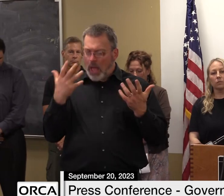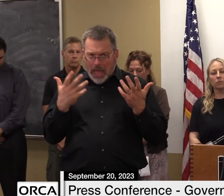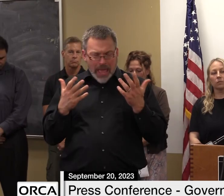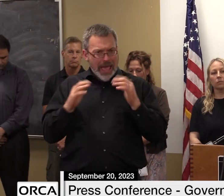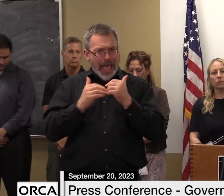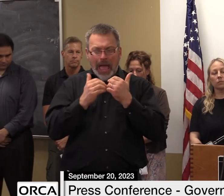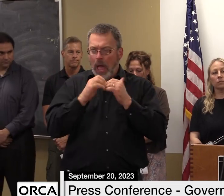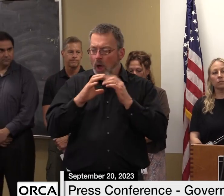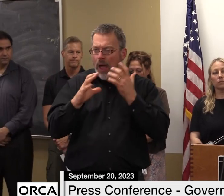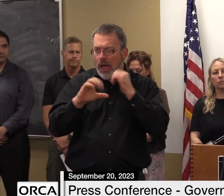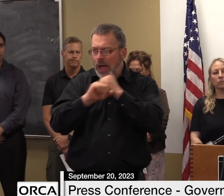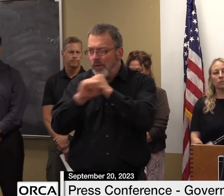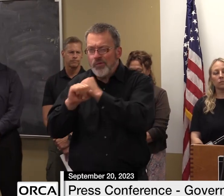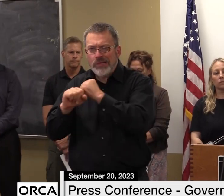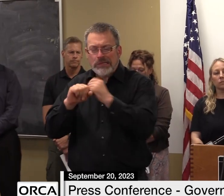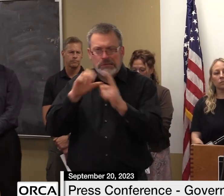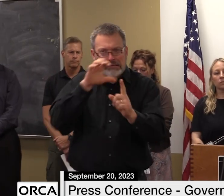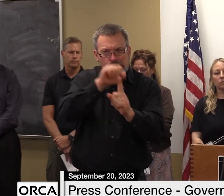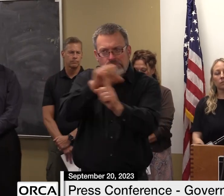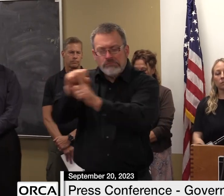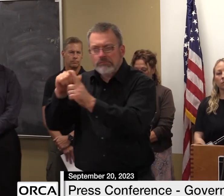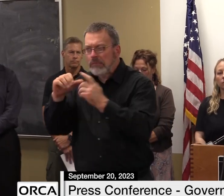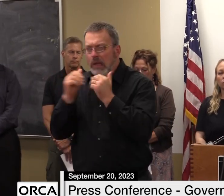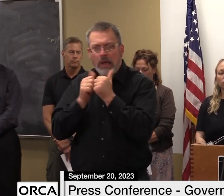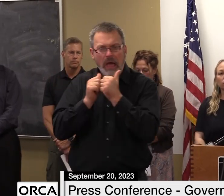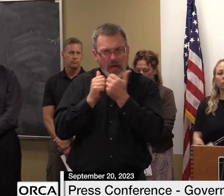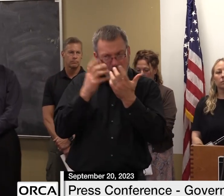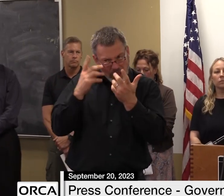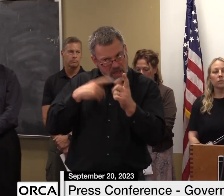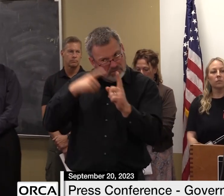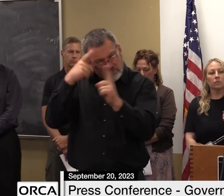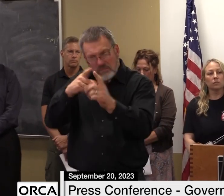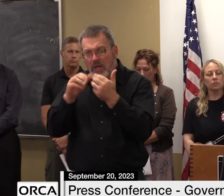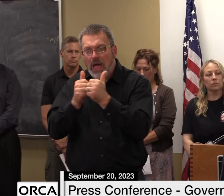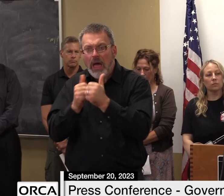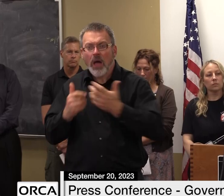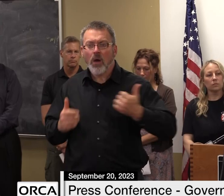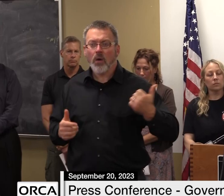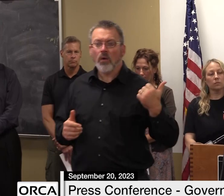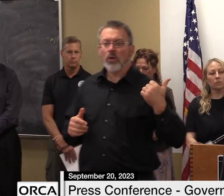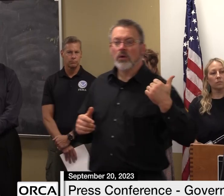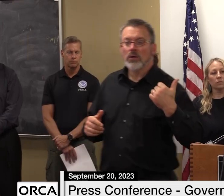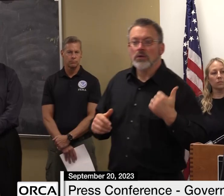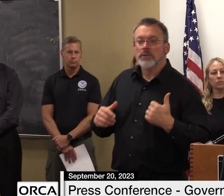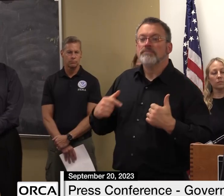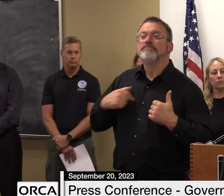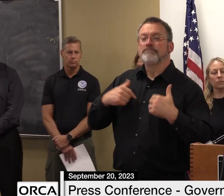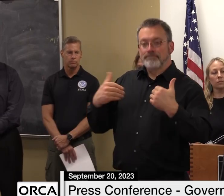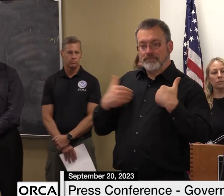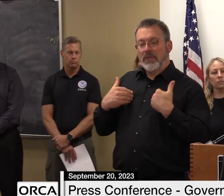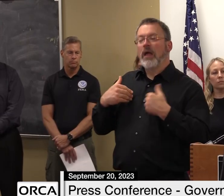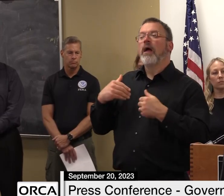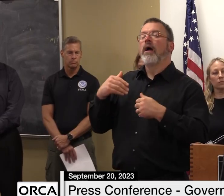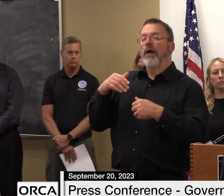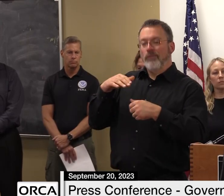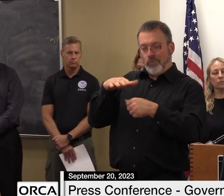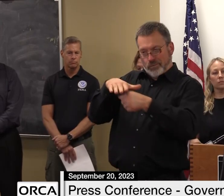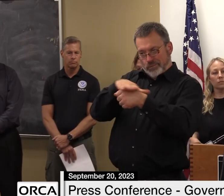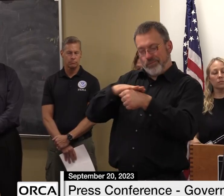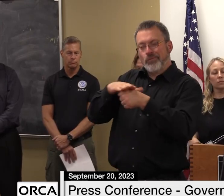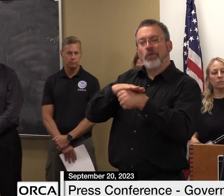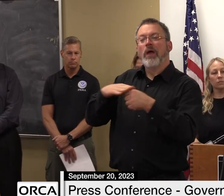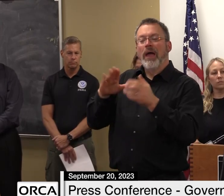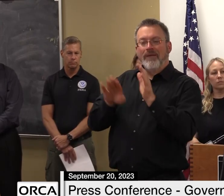press conferences? Yes, we are working through the Regional Development Corporation Network, who, especially on the Central Vermont